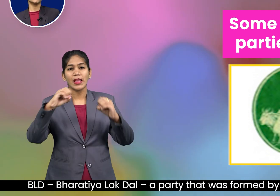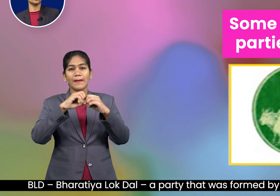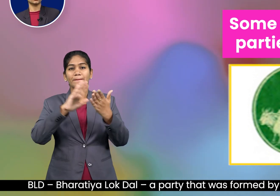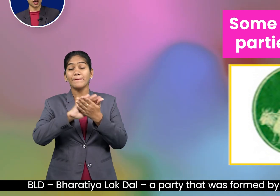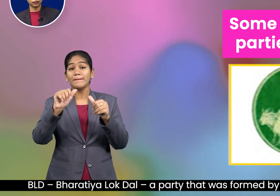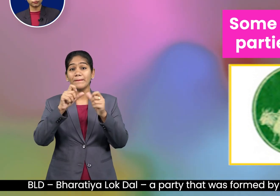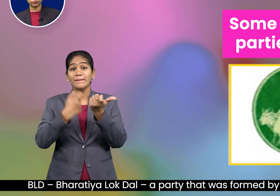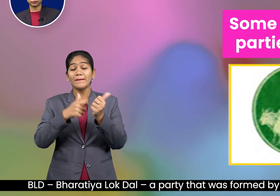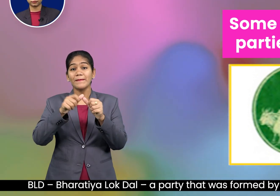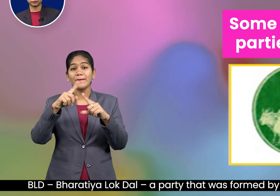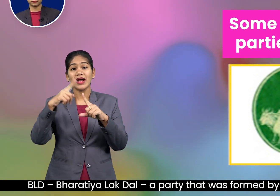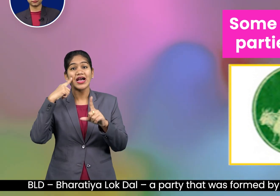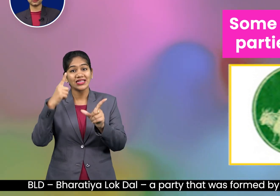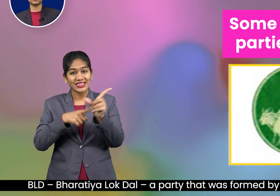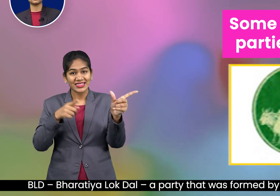Bharatiya Lok Dal,